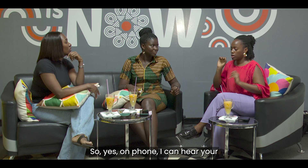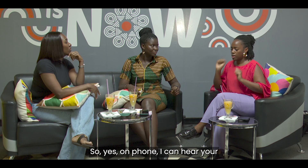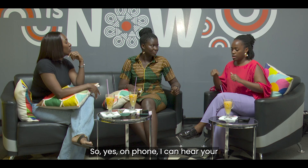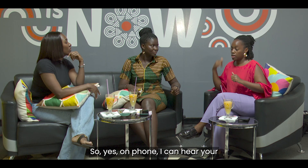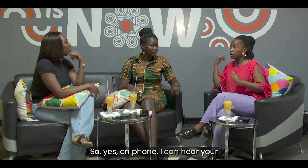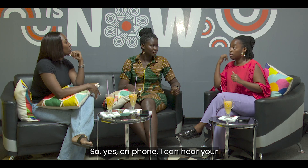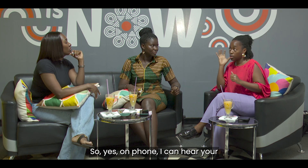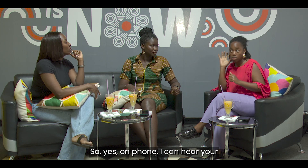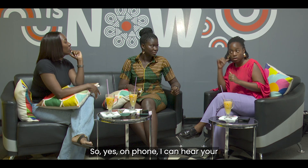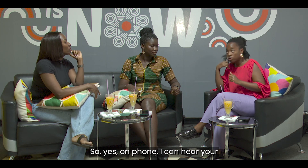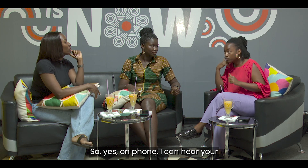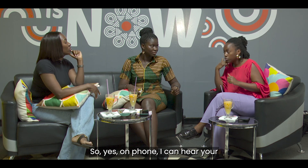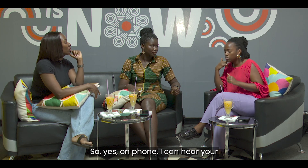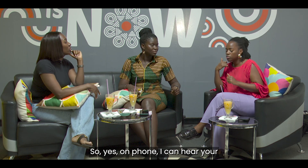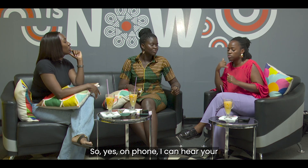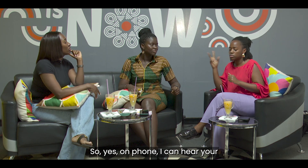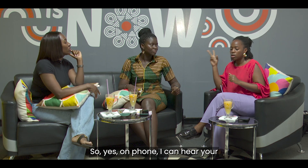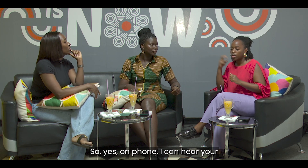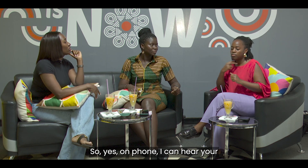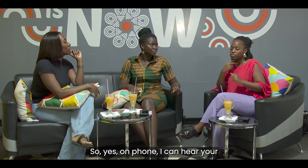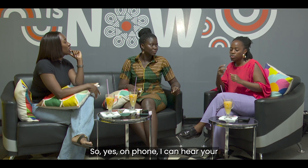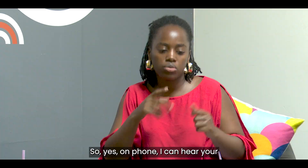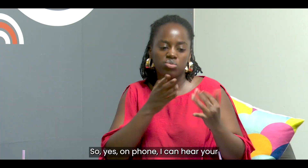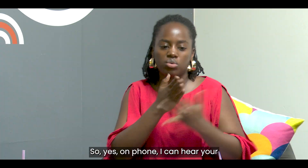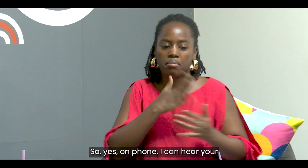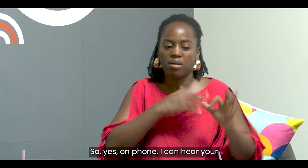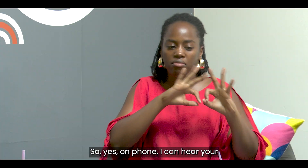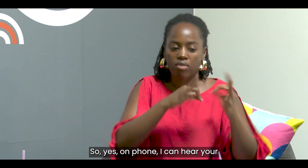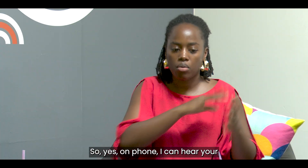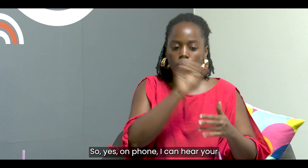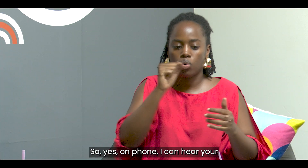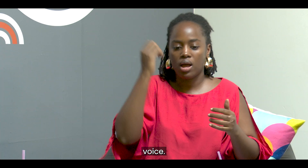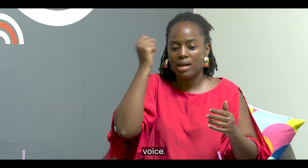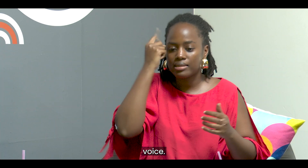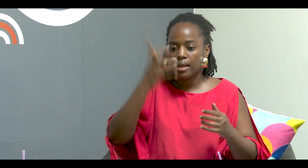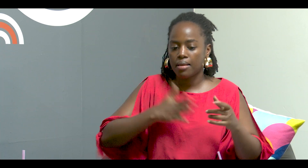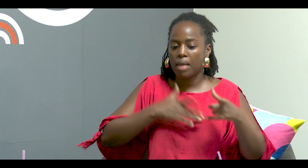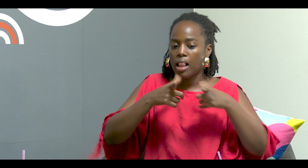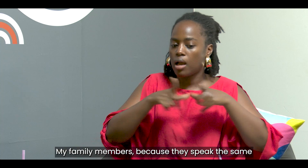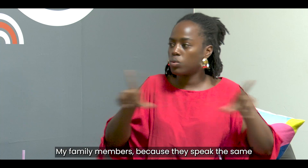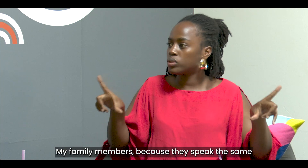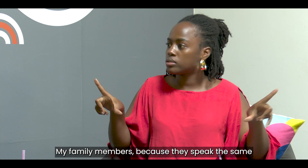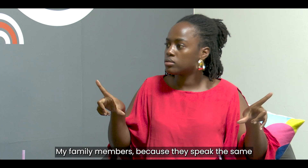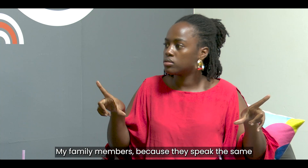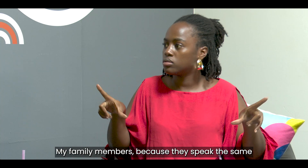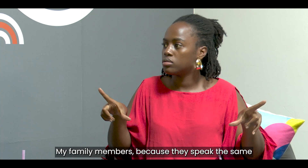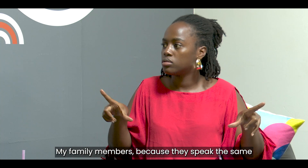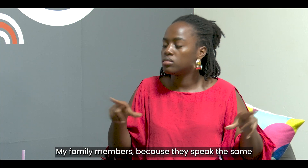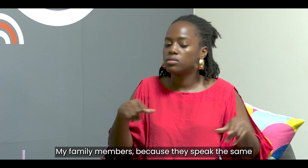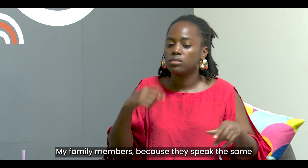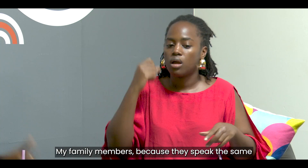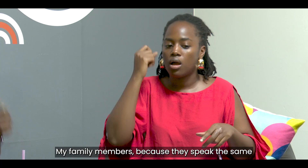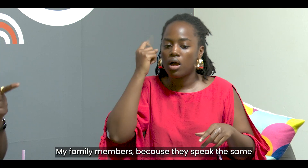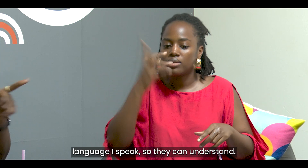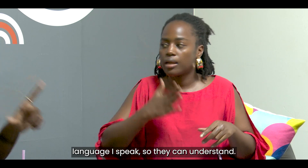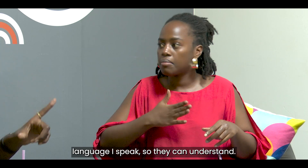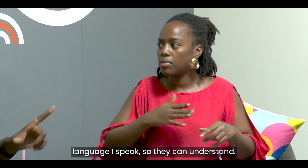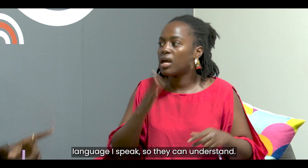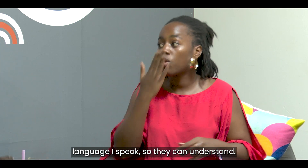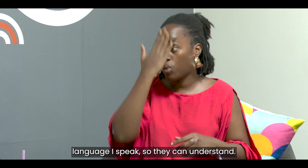Yes. On phone, I can hear your voice, like my family members, because they speak the same language I speak, so